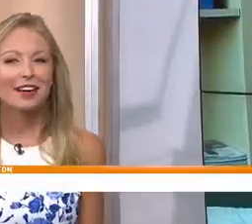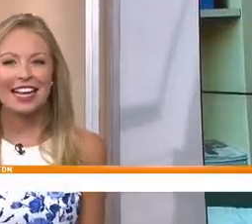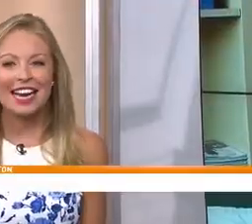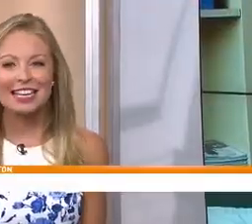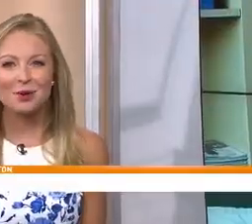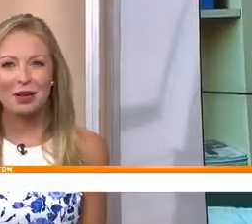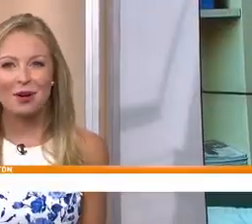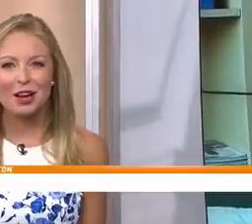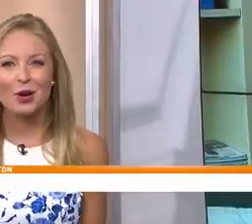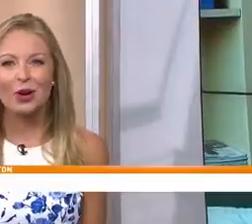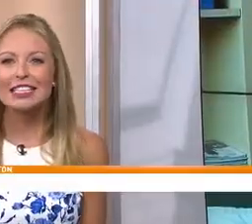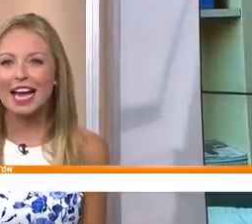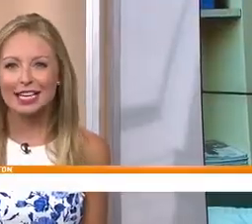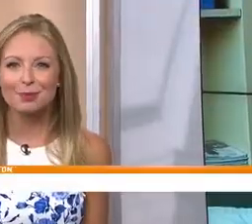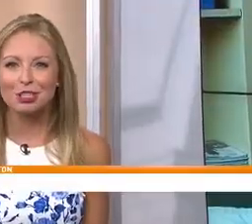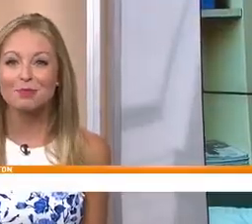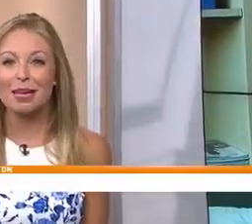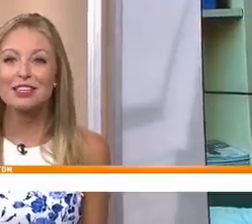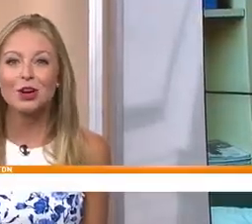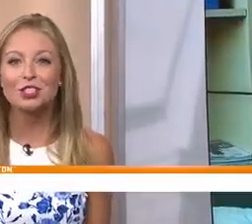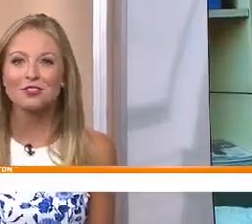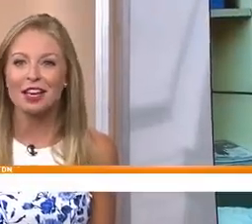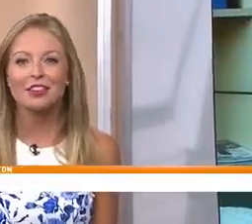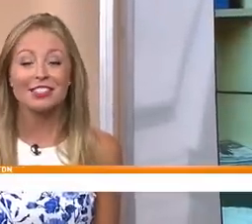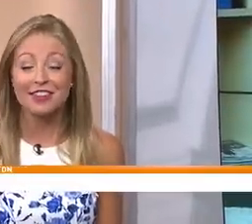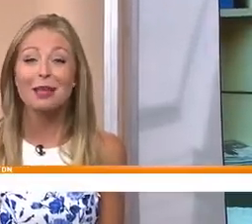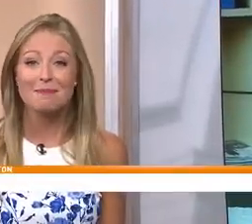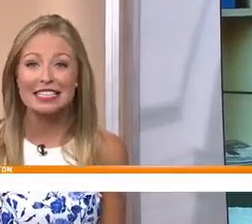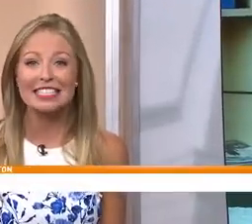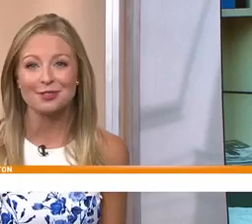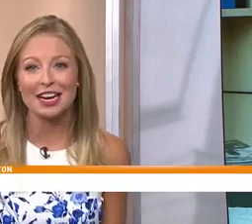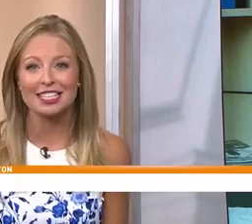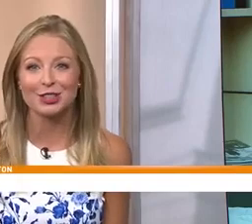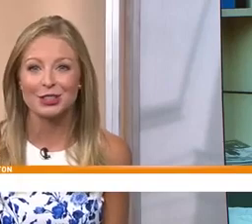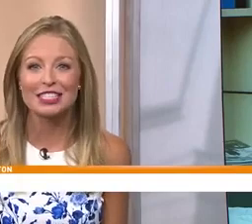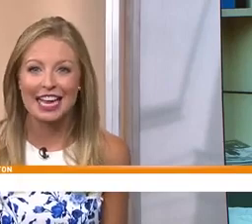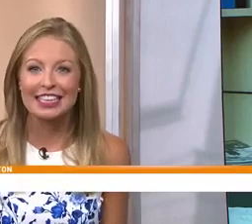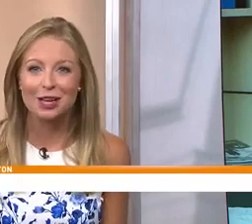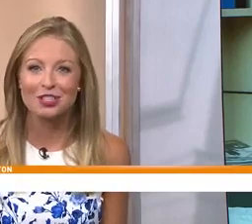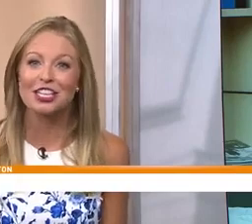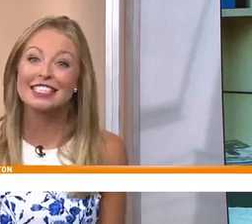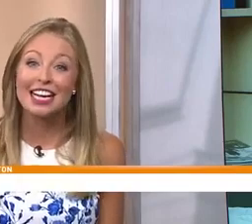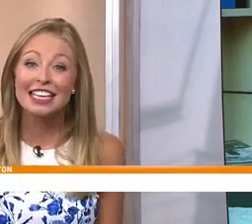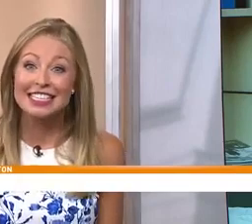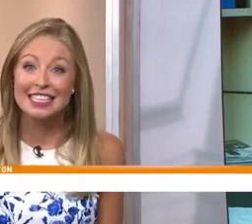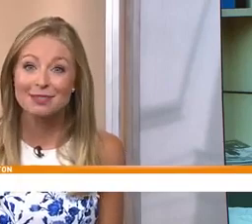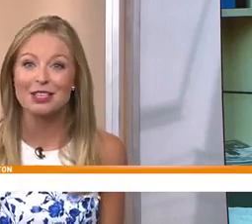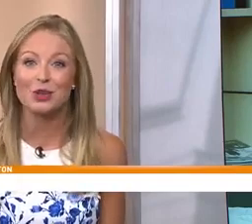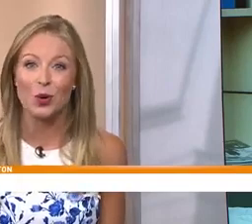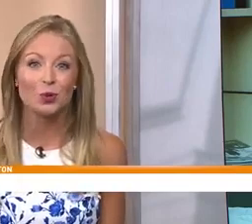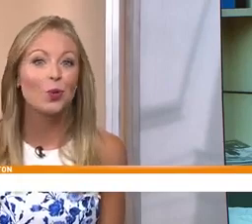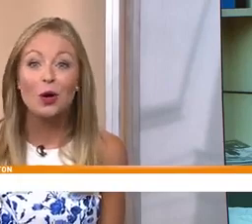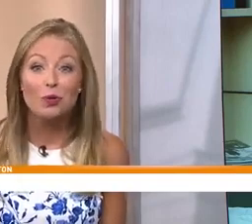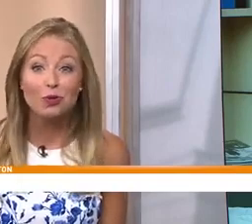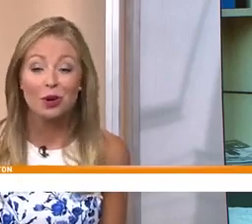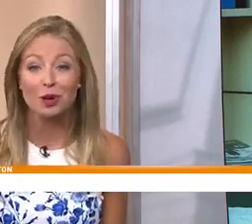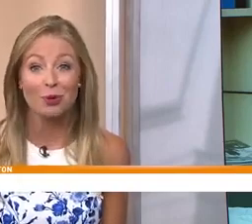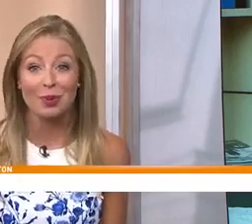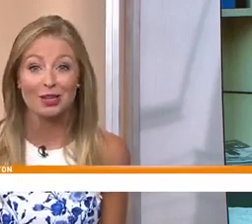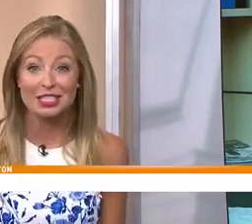Well, at 8:21, according to experts, babies are developmentally ready to learn sign language as young as 6 months old, well before they're prepared to